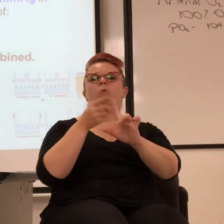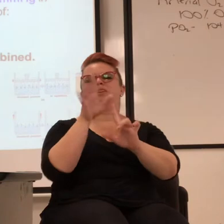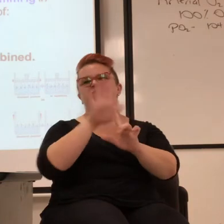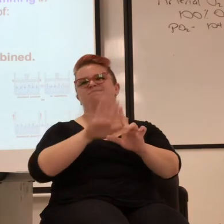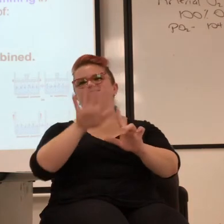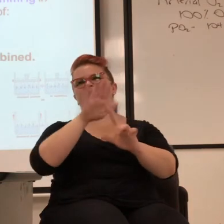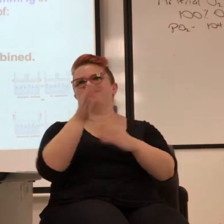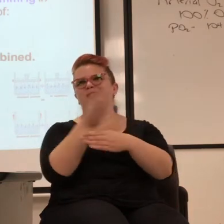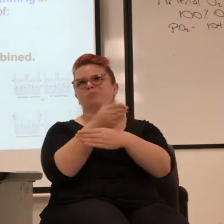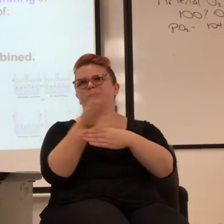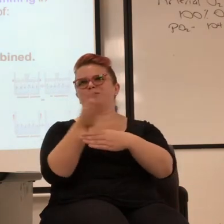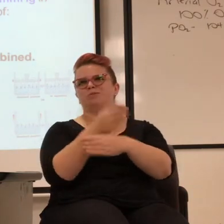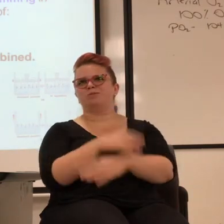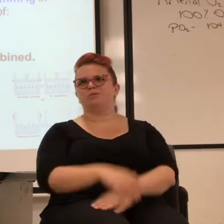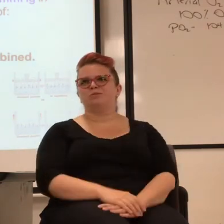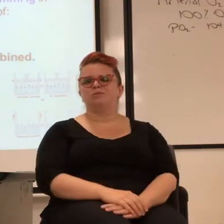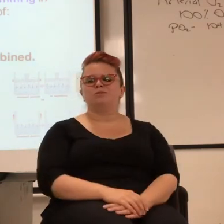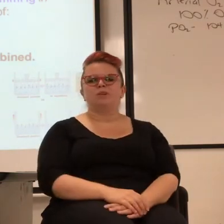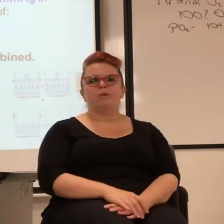that, okay?